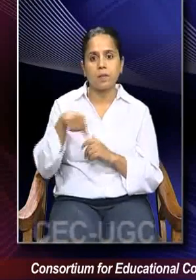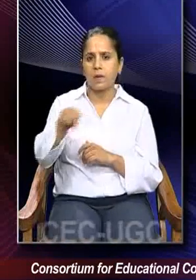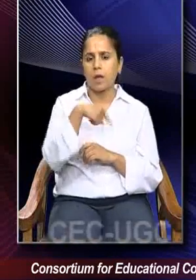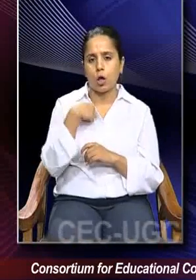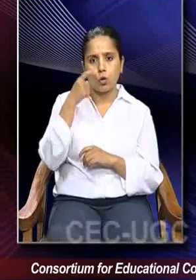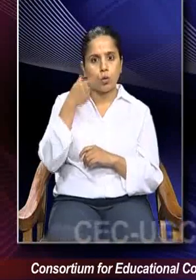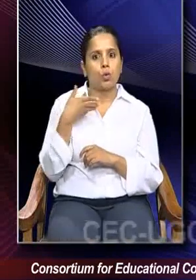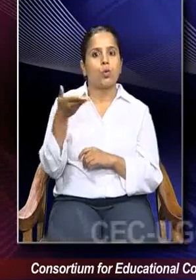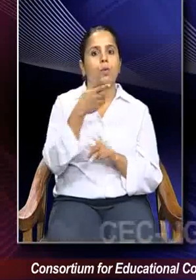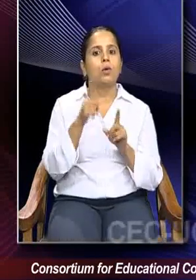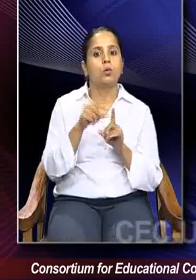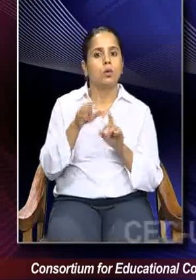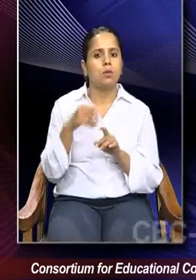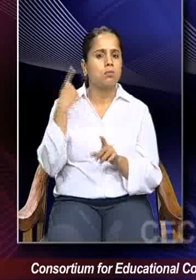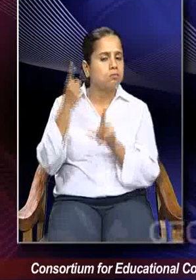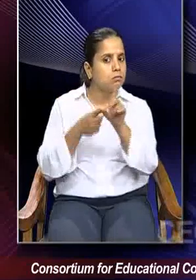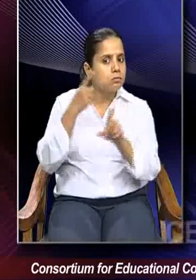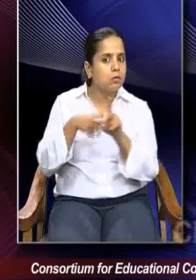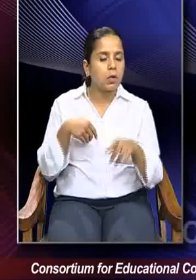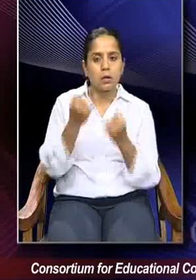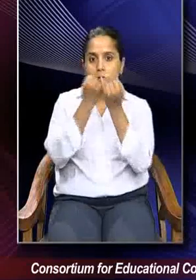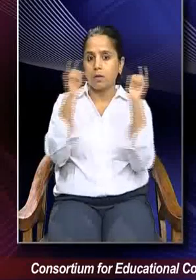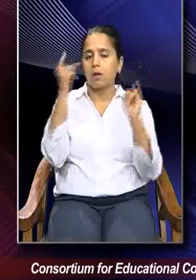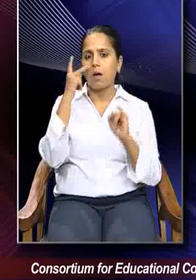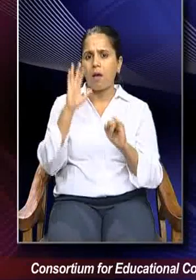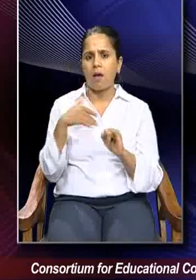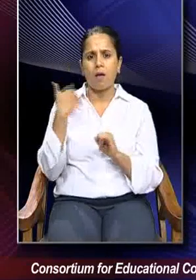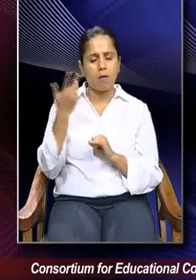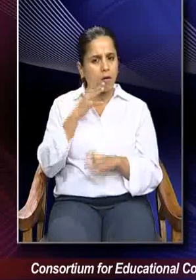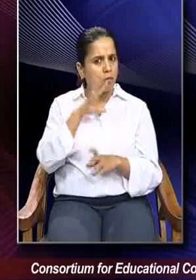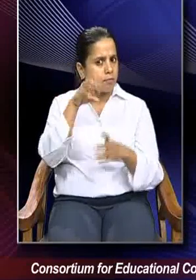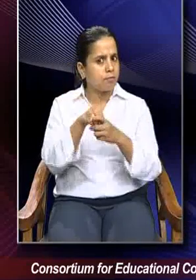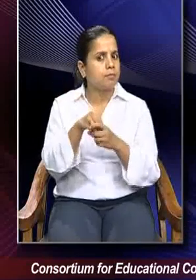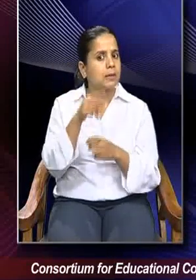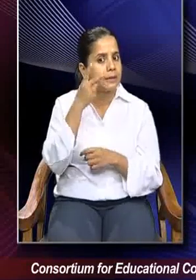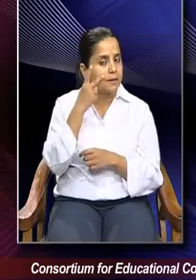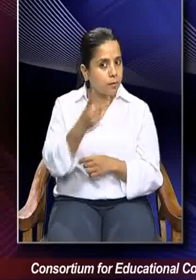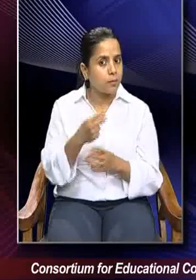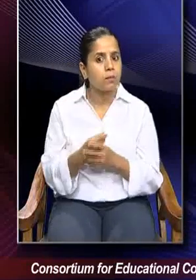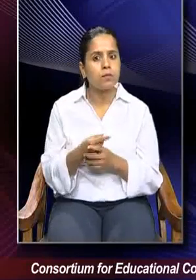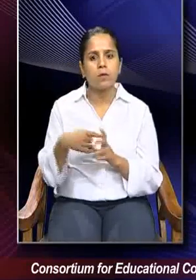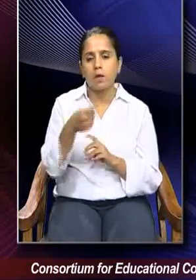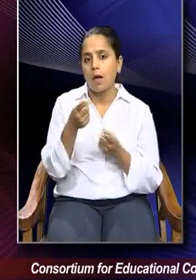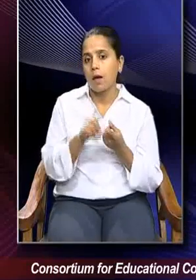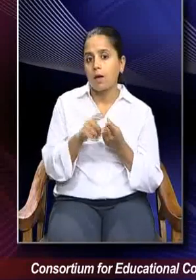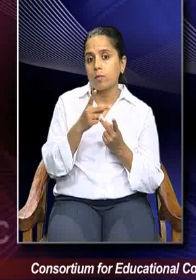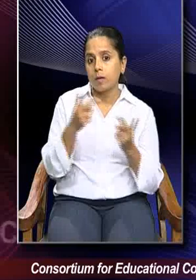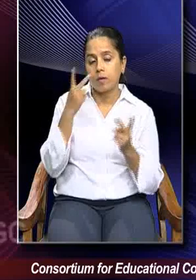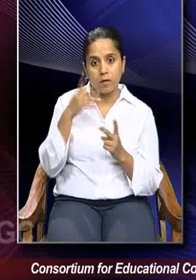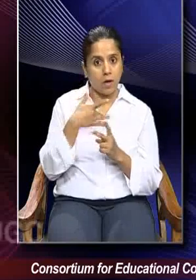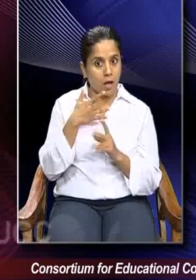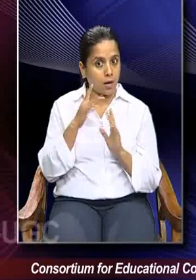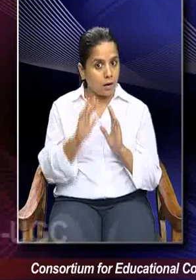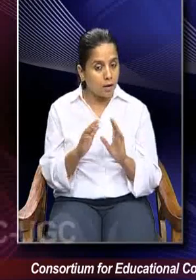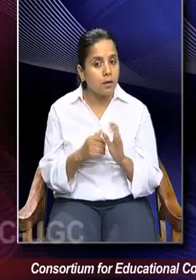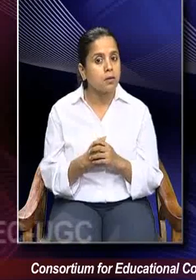human activities ever since independence have been engaged into unprecedented